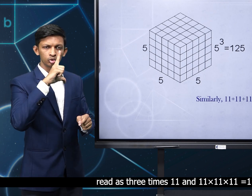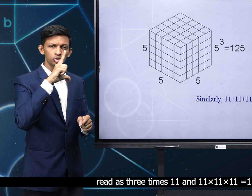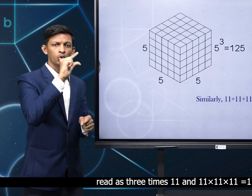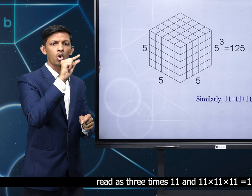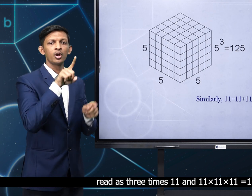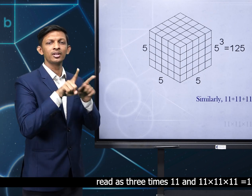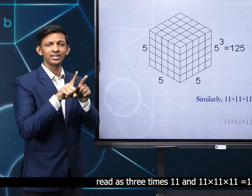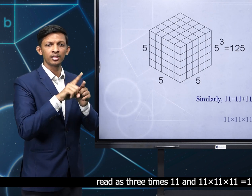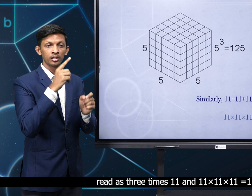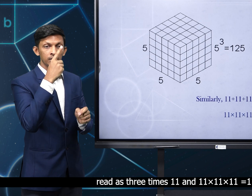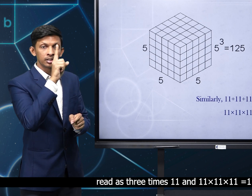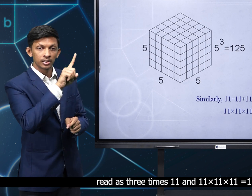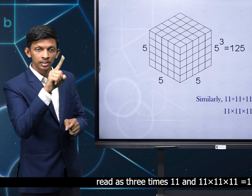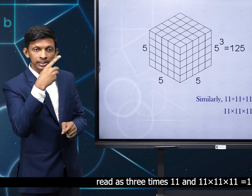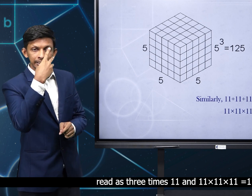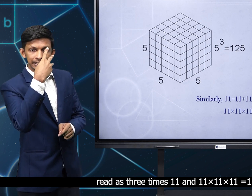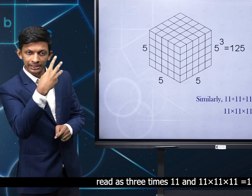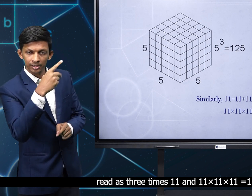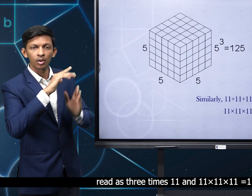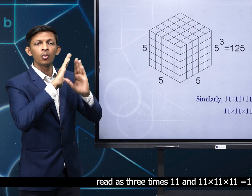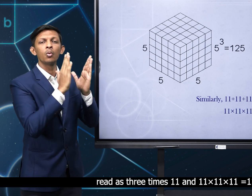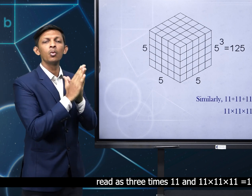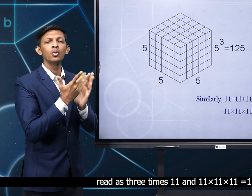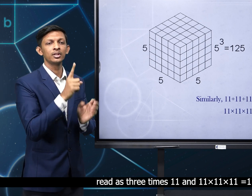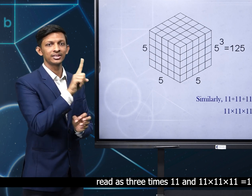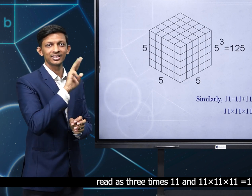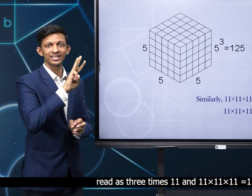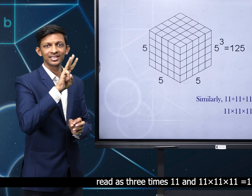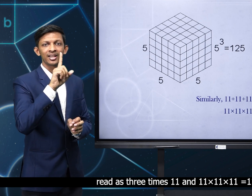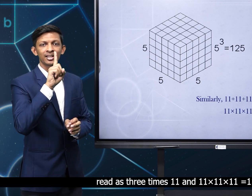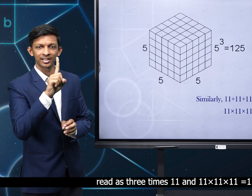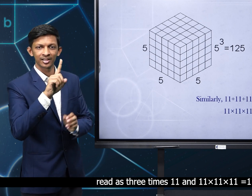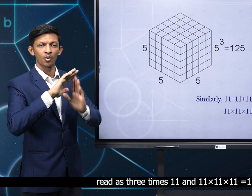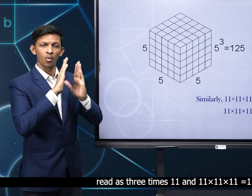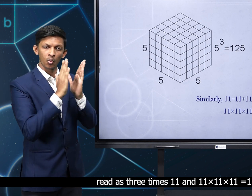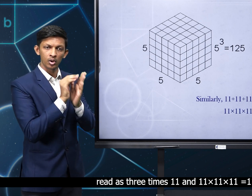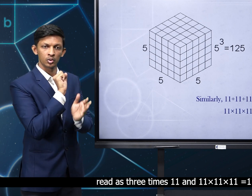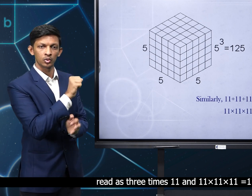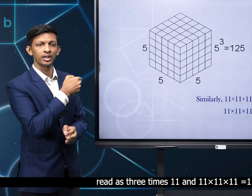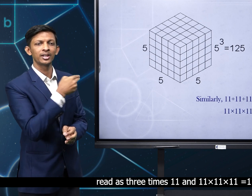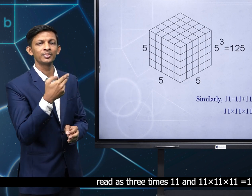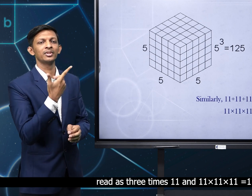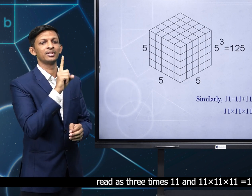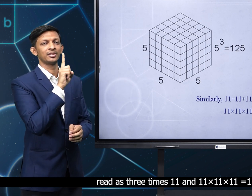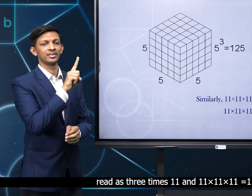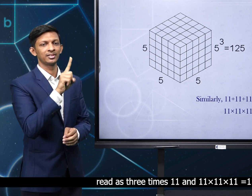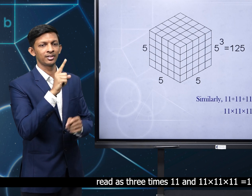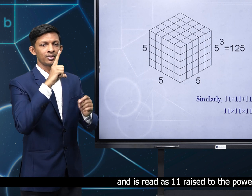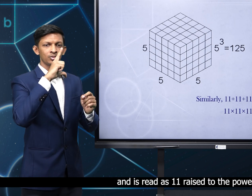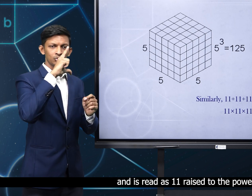11 multiplied 3 times is equal to 11 to the power of 3, which is nothing but 1331 and is read